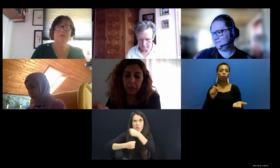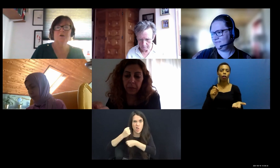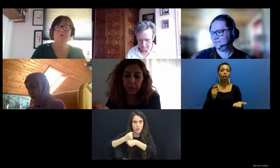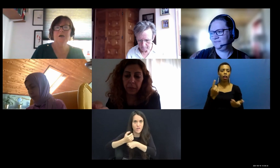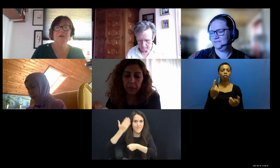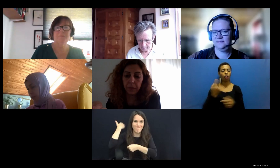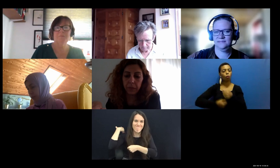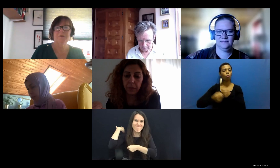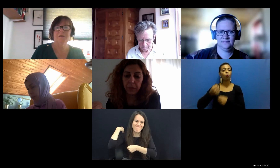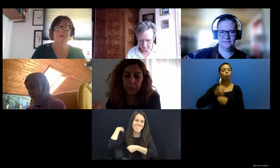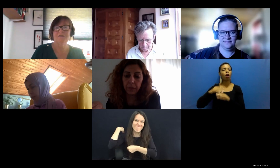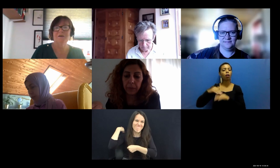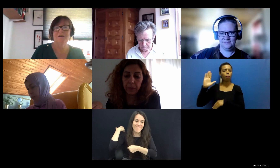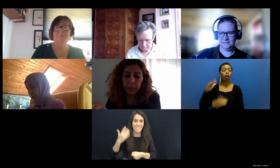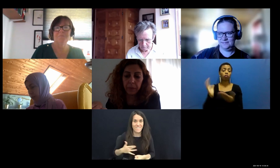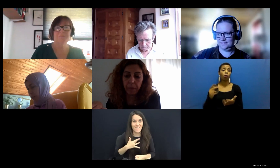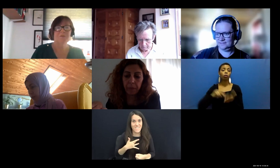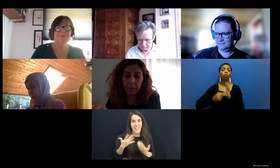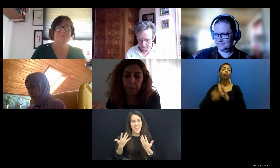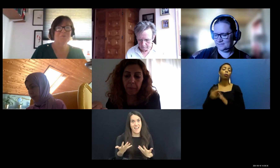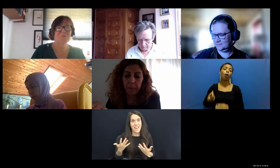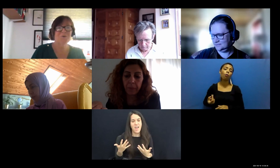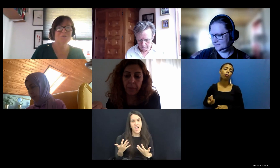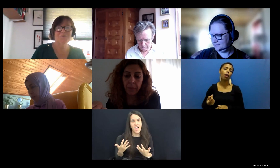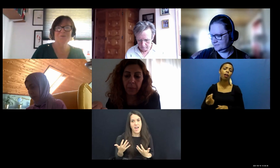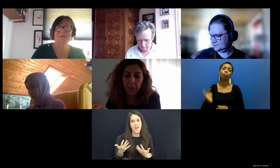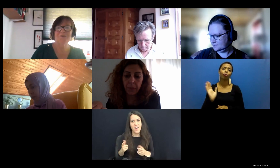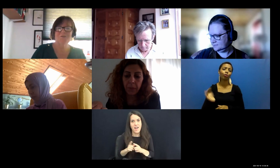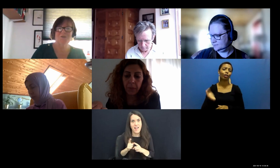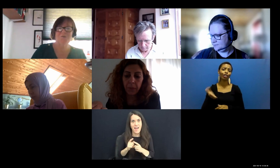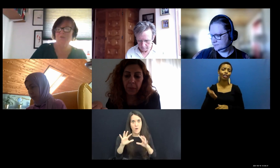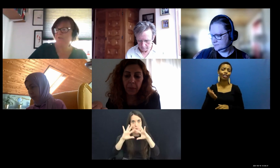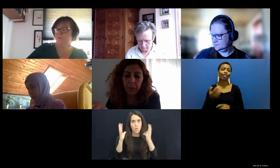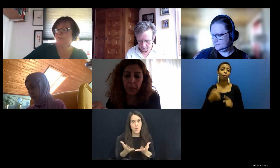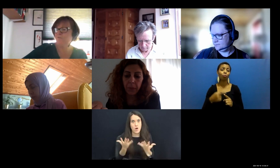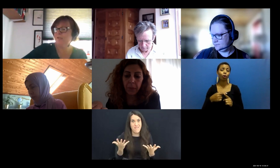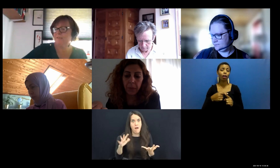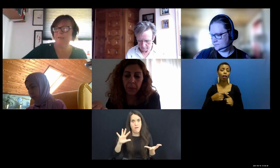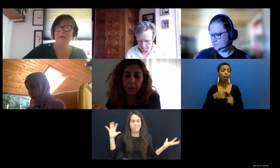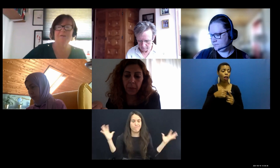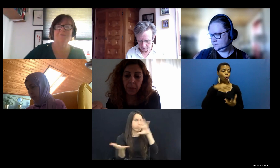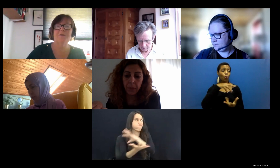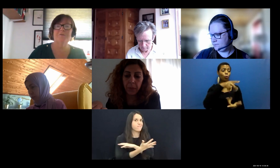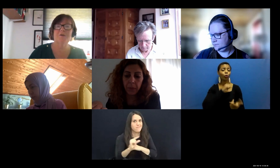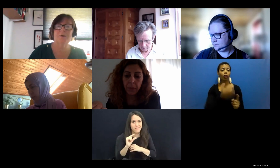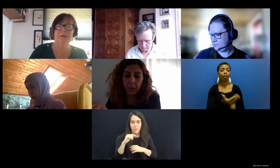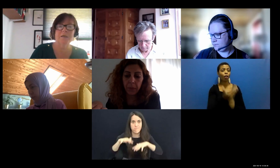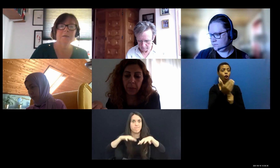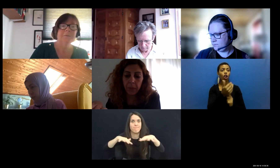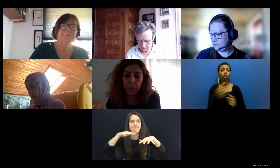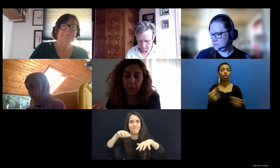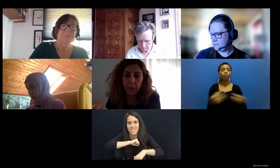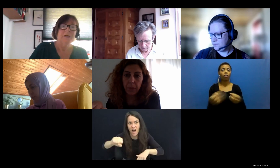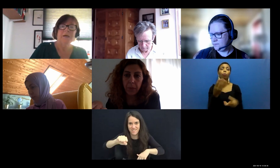This is a long time in the world of new technology, which is racing ahead very, very